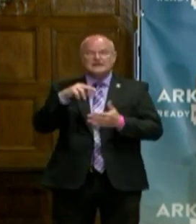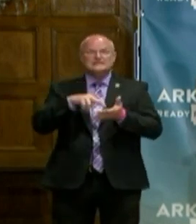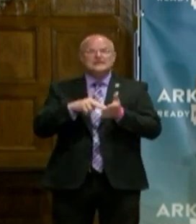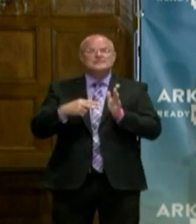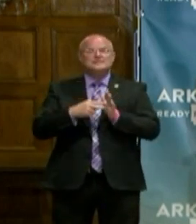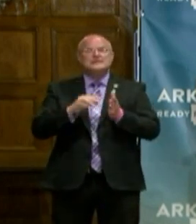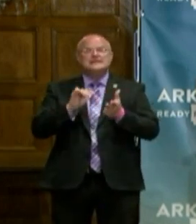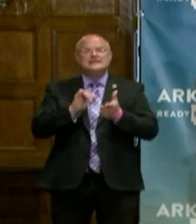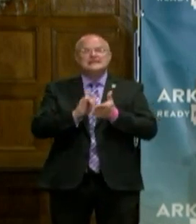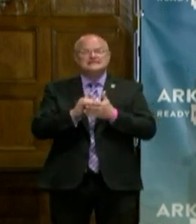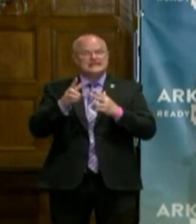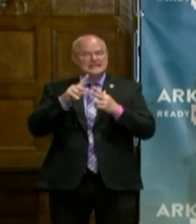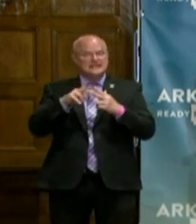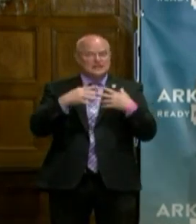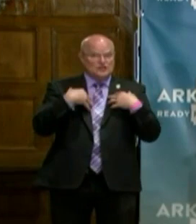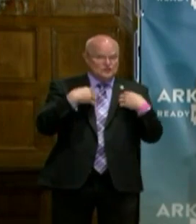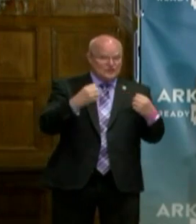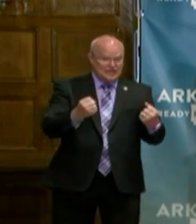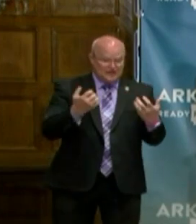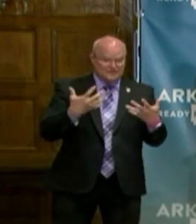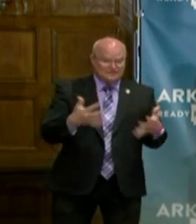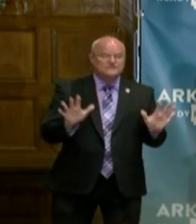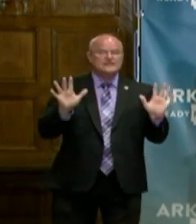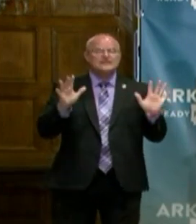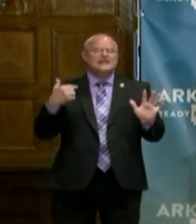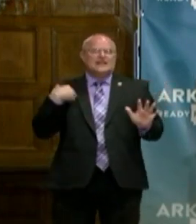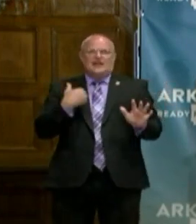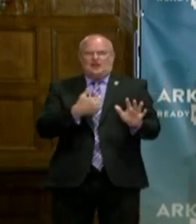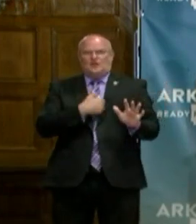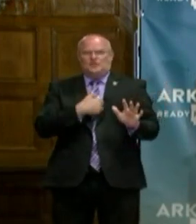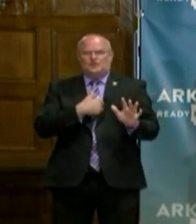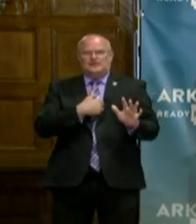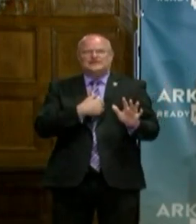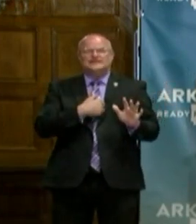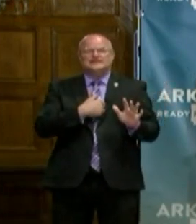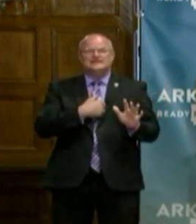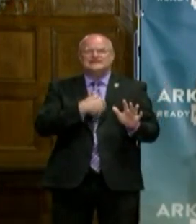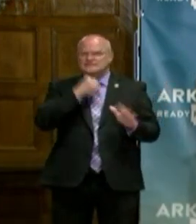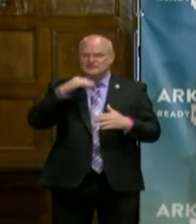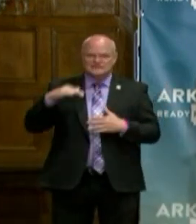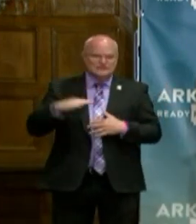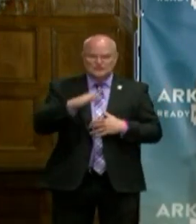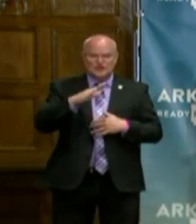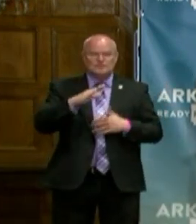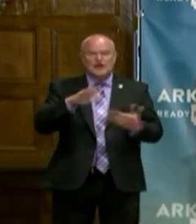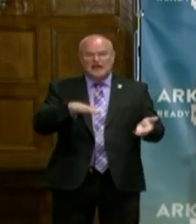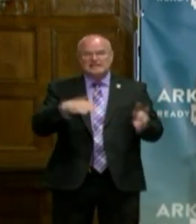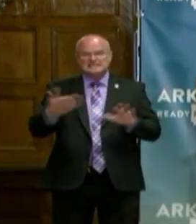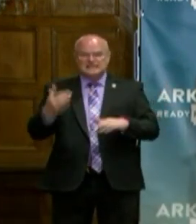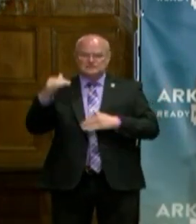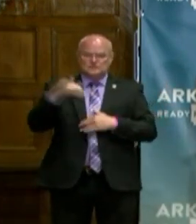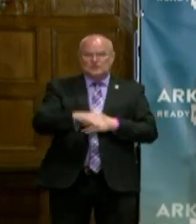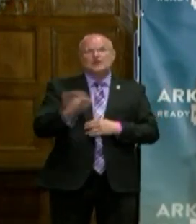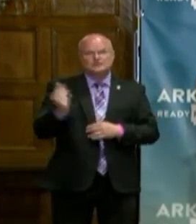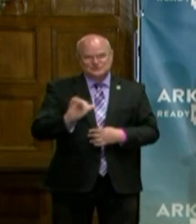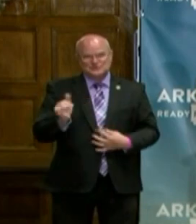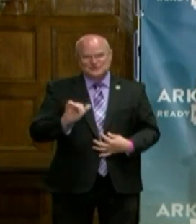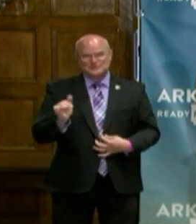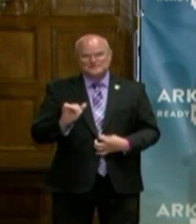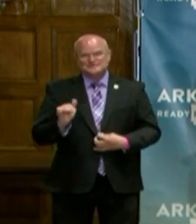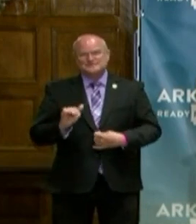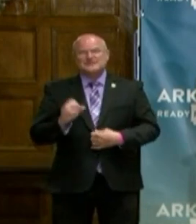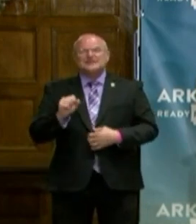means they're recovering. If they don't go up, then our deaths are going to decline as